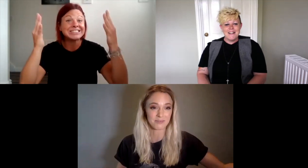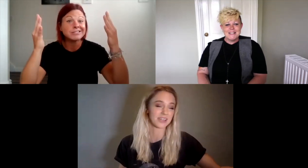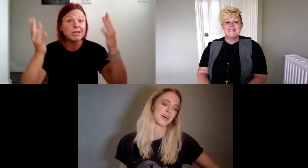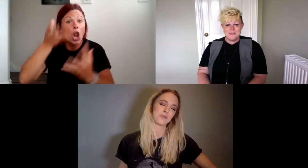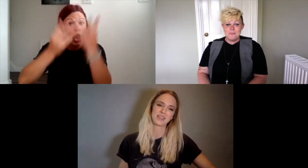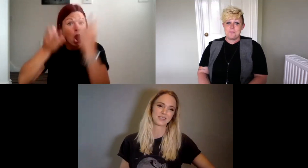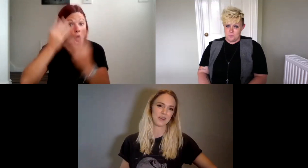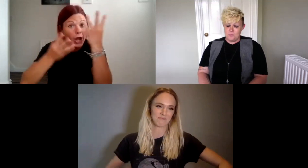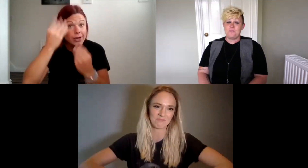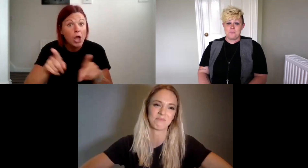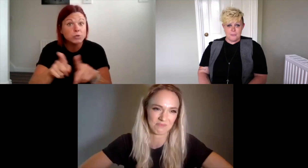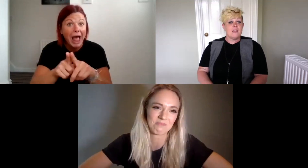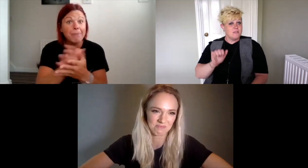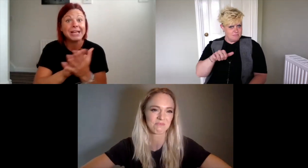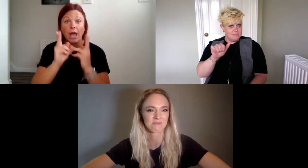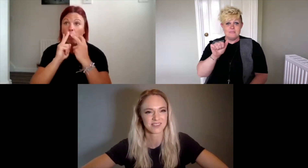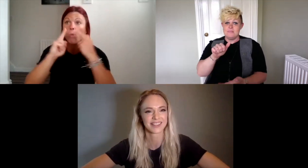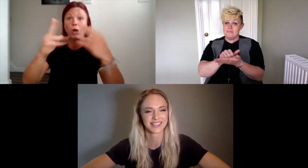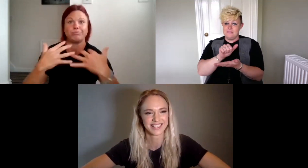back to me. That would be the dream.